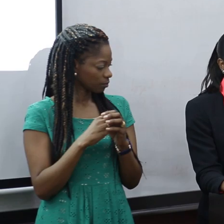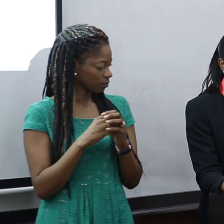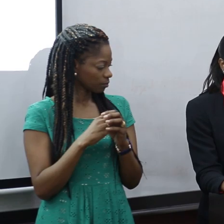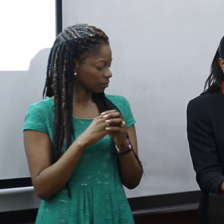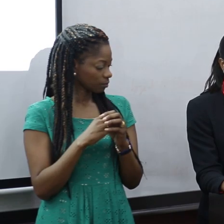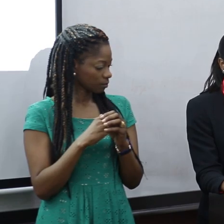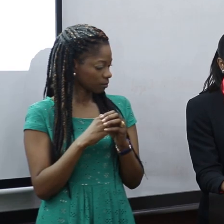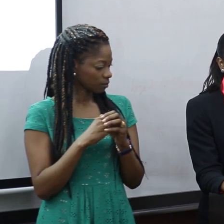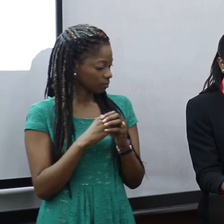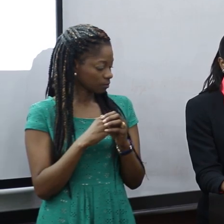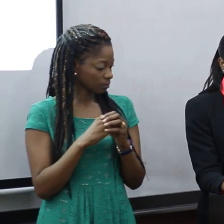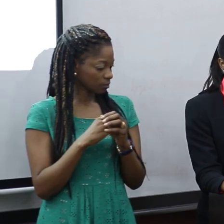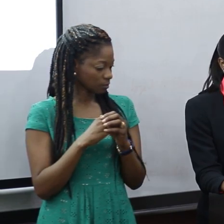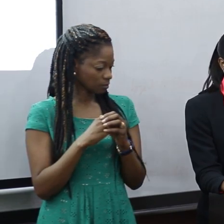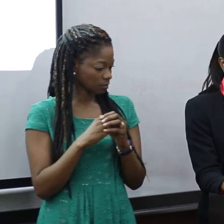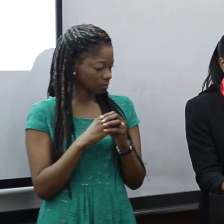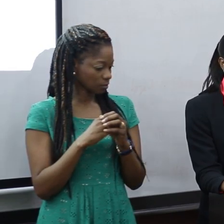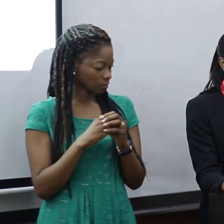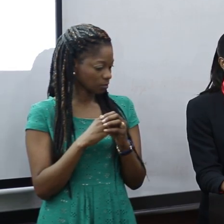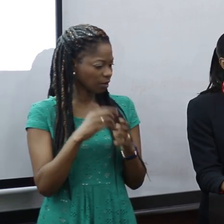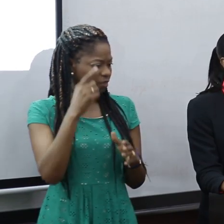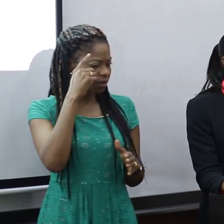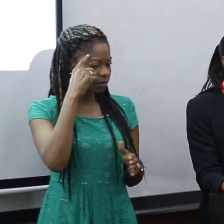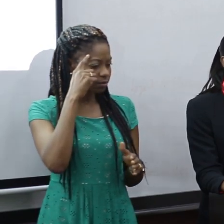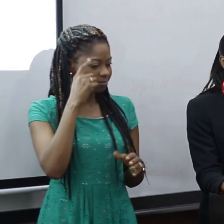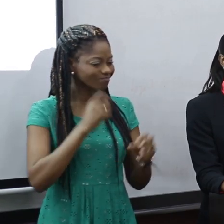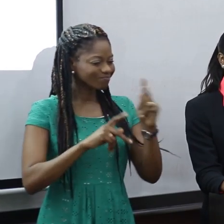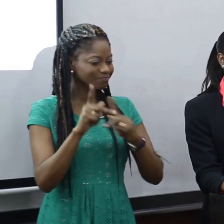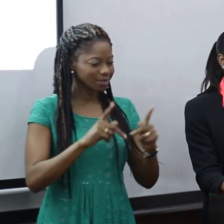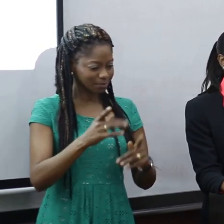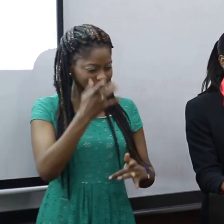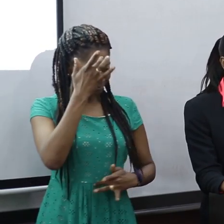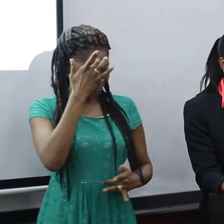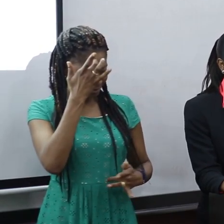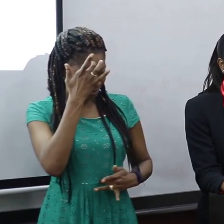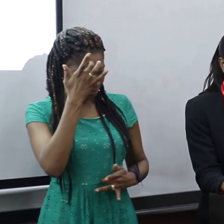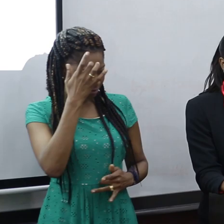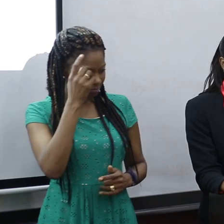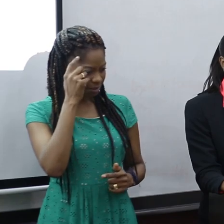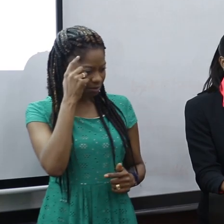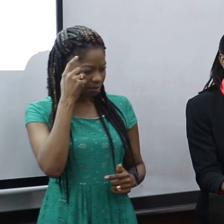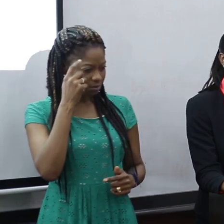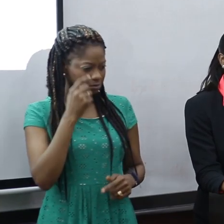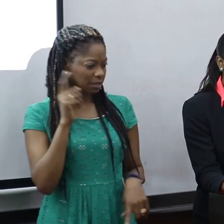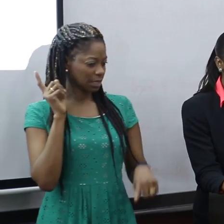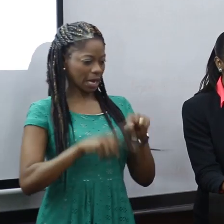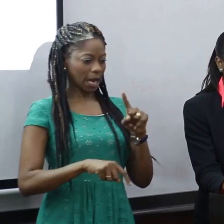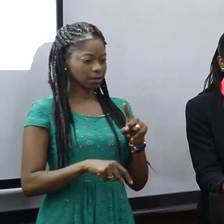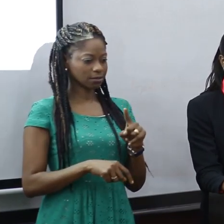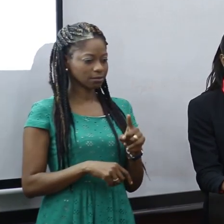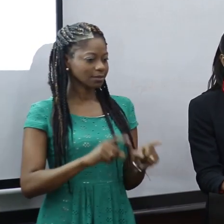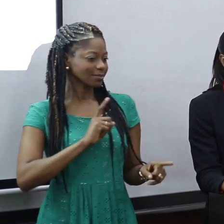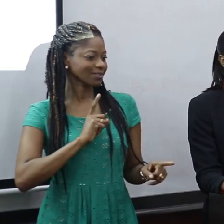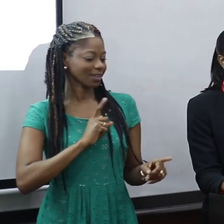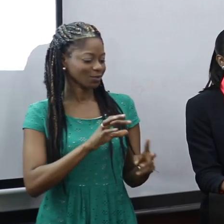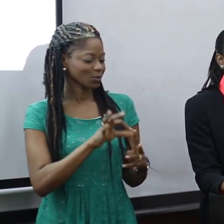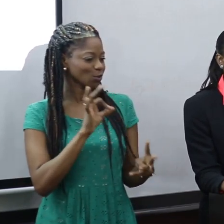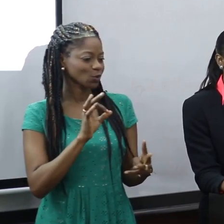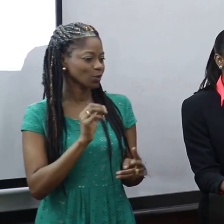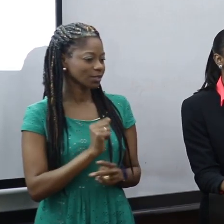an assumption that persons with mental illness are incapable of giving informed consent. Not only is such a